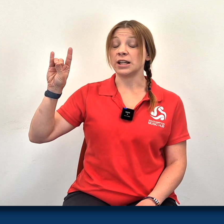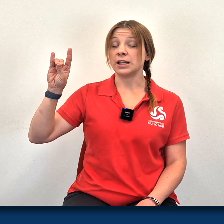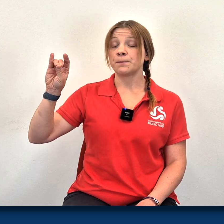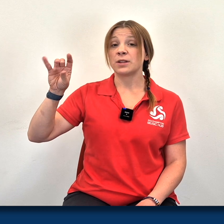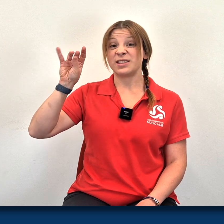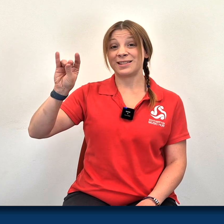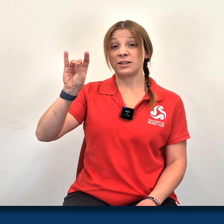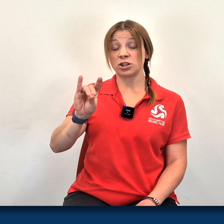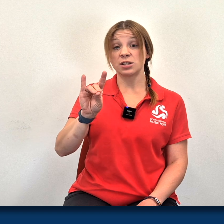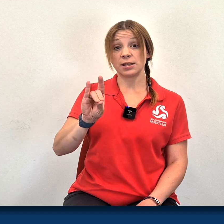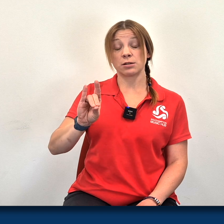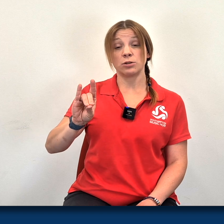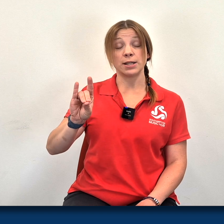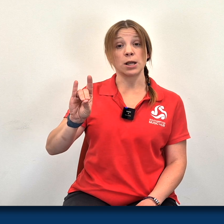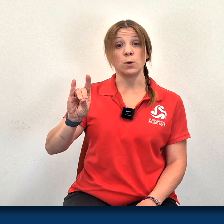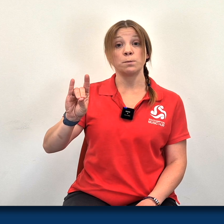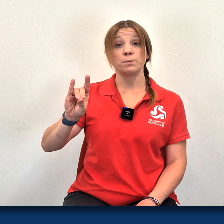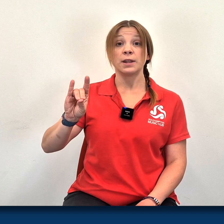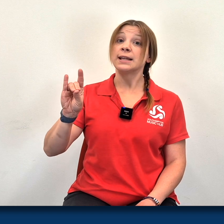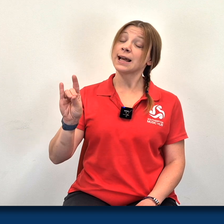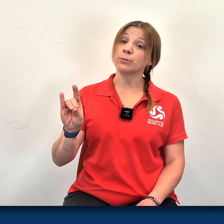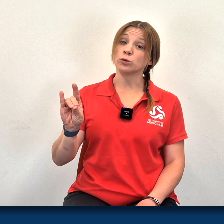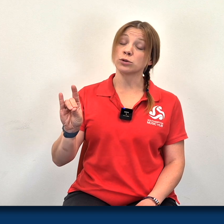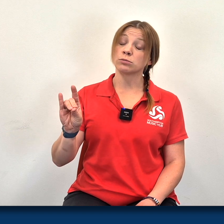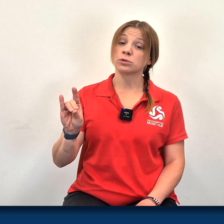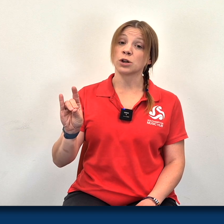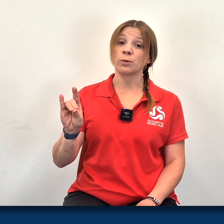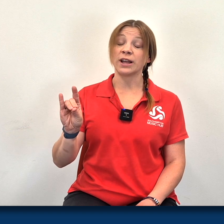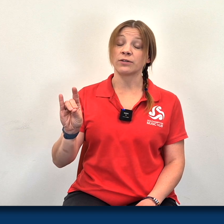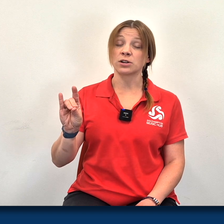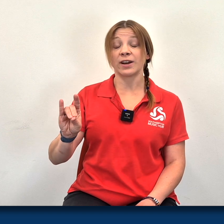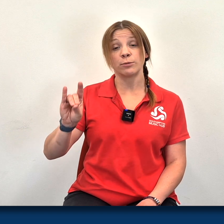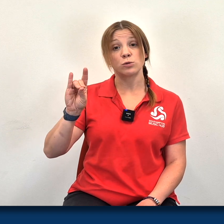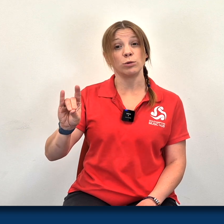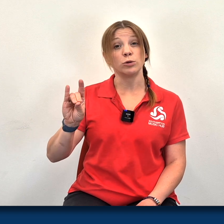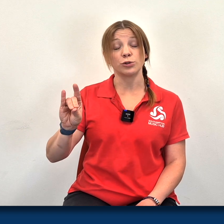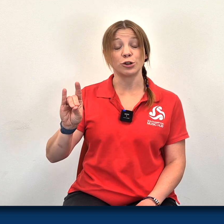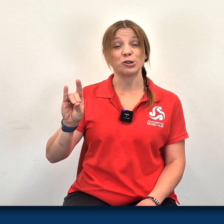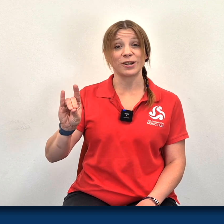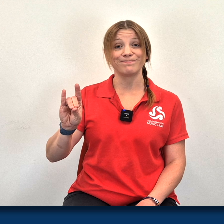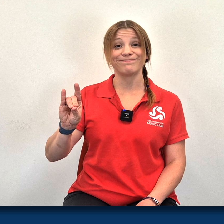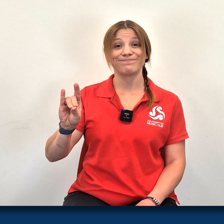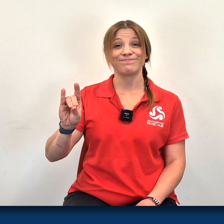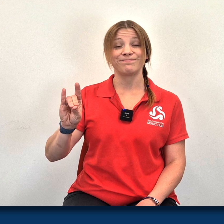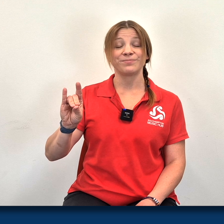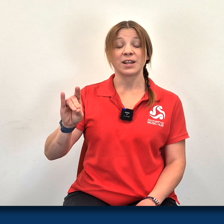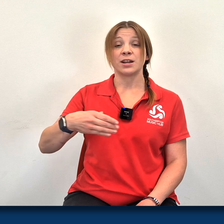actually, just this sign on its own is animals. So when we have the sign for animals, we will also do that.